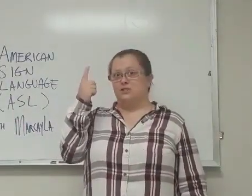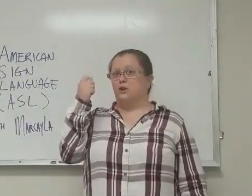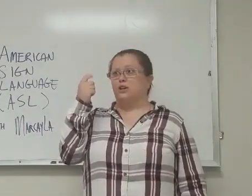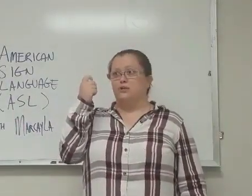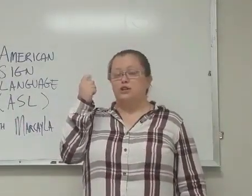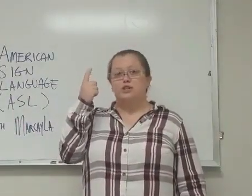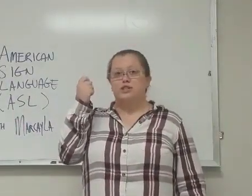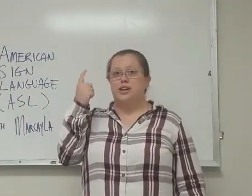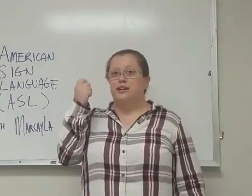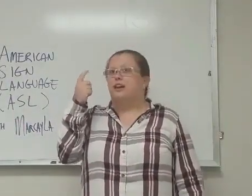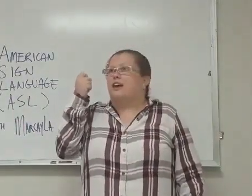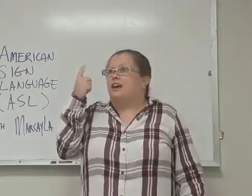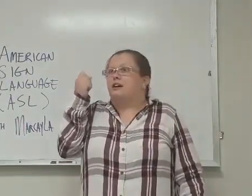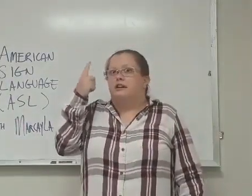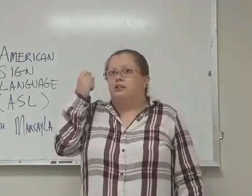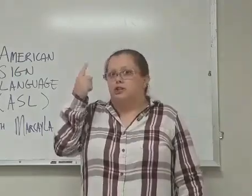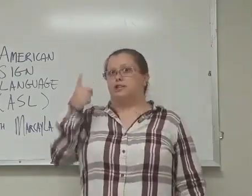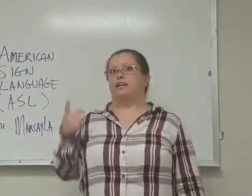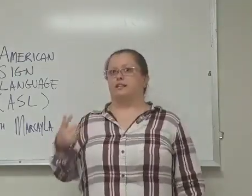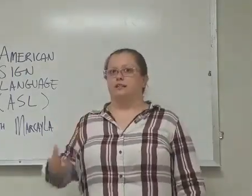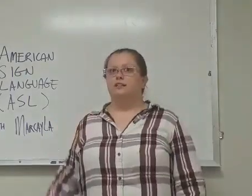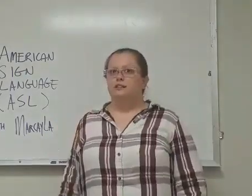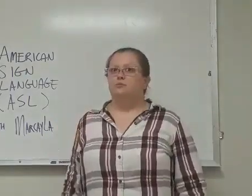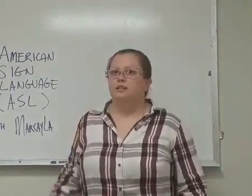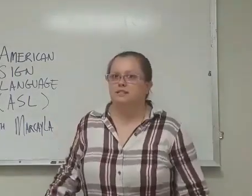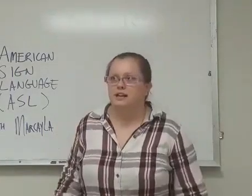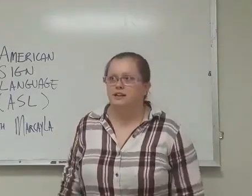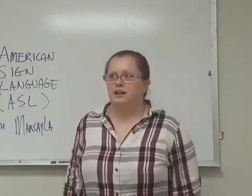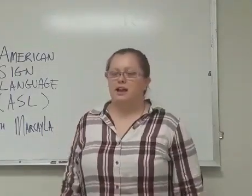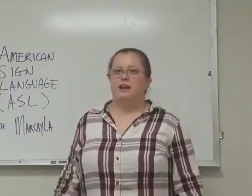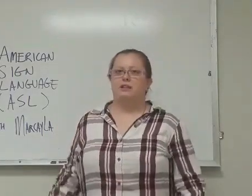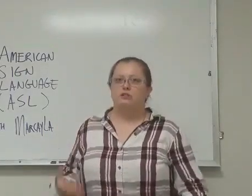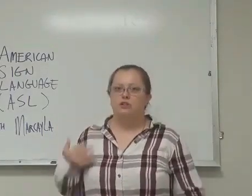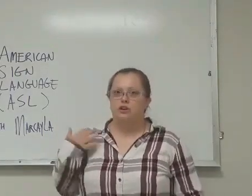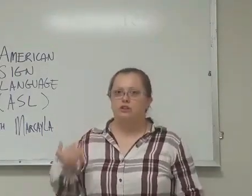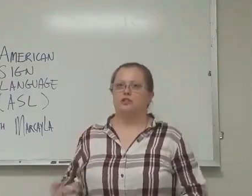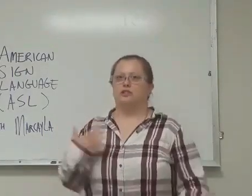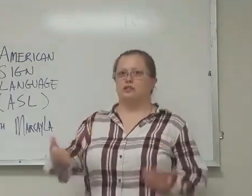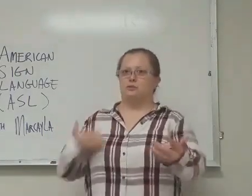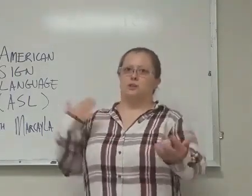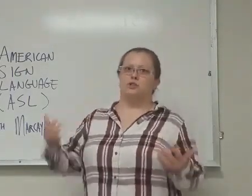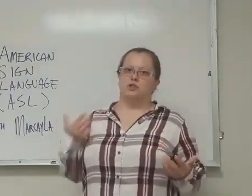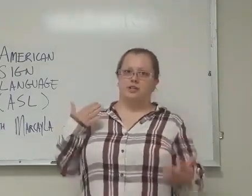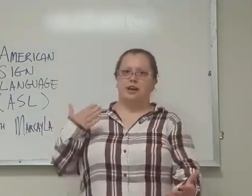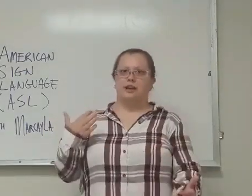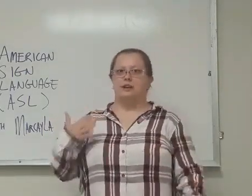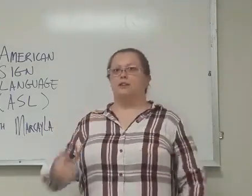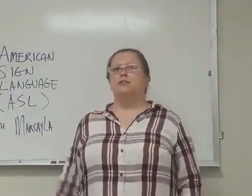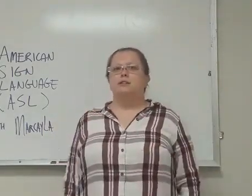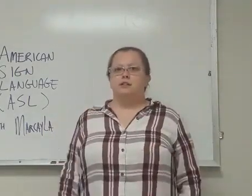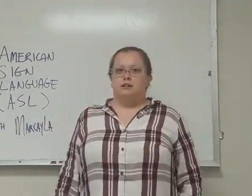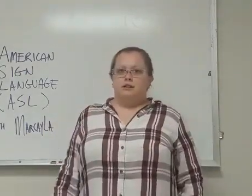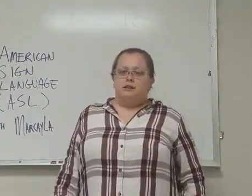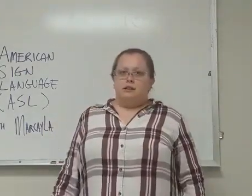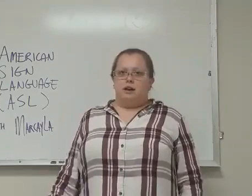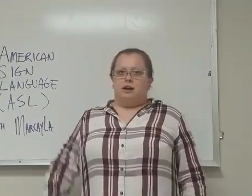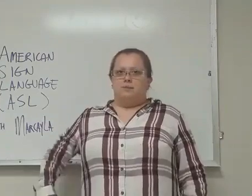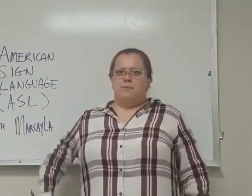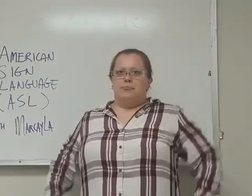So even saying, hey, understand means that, hey, you're understanding what they're saying. Okay. I